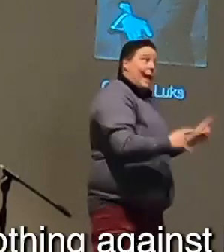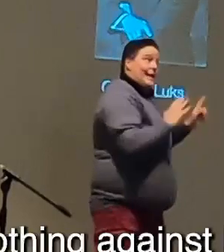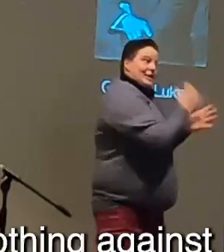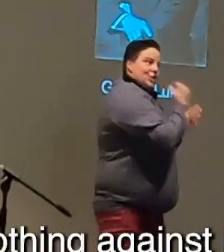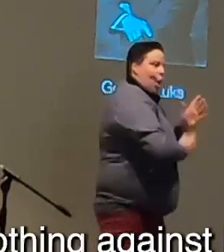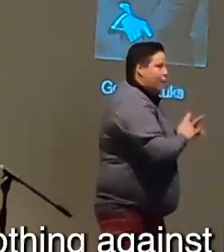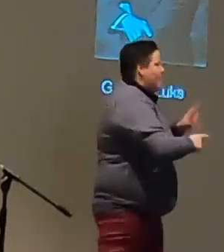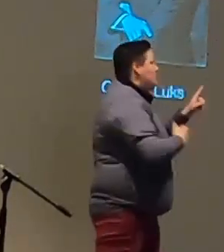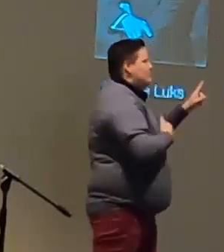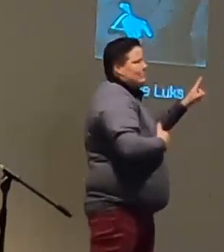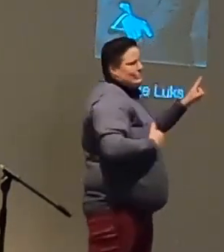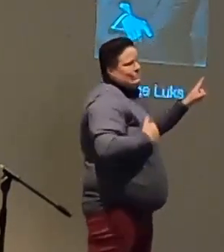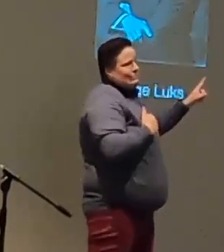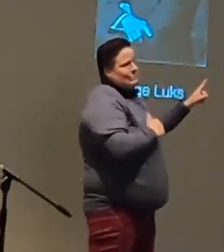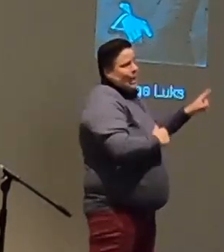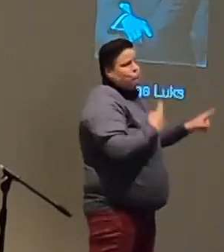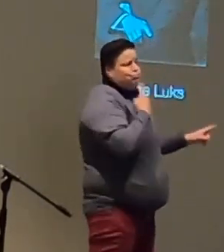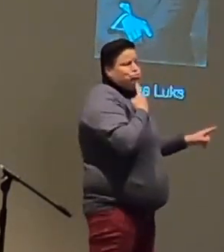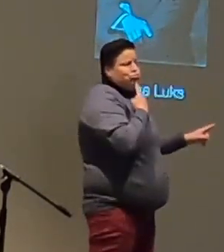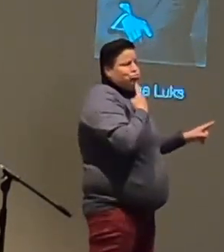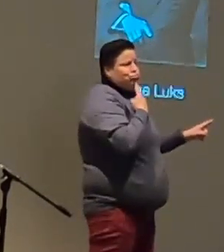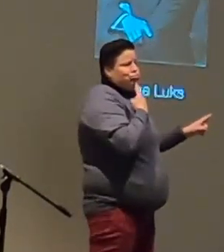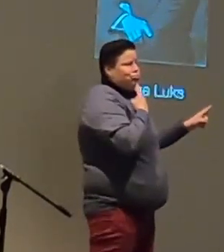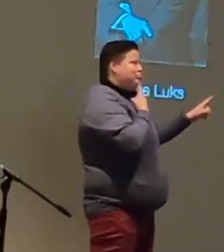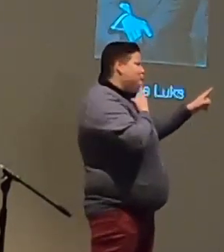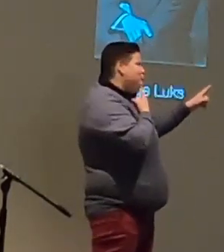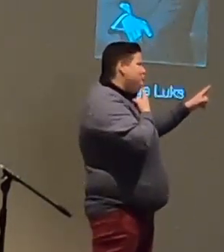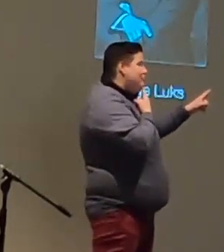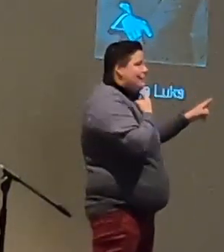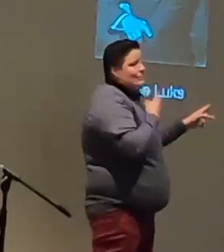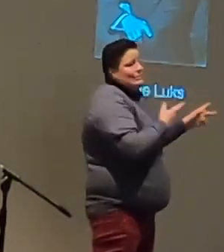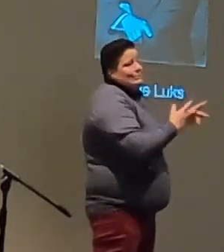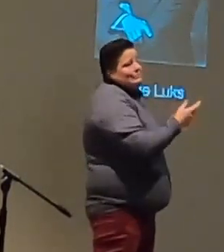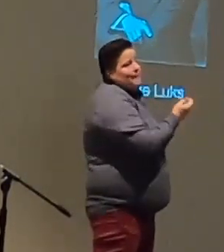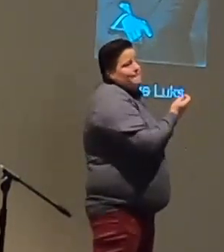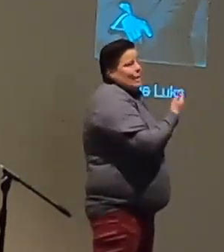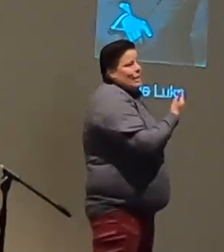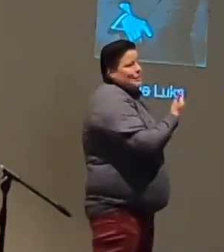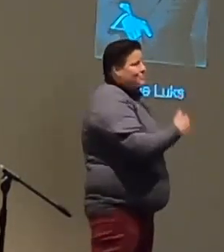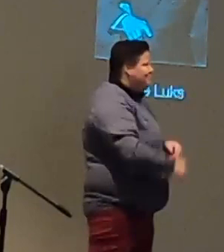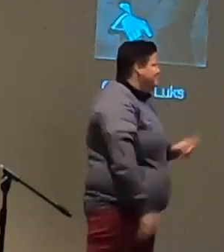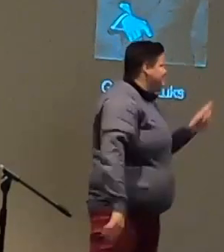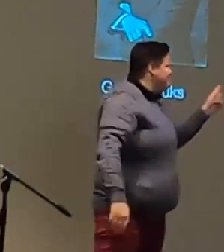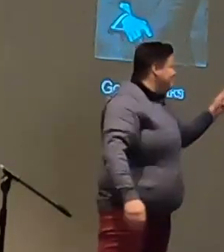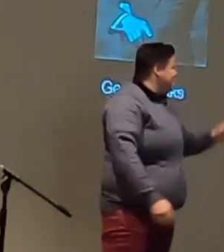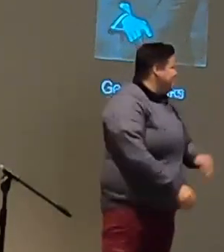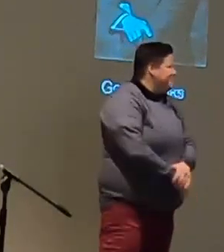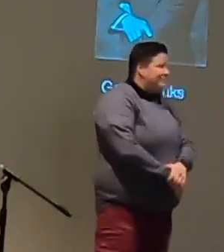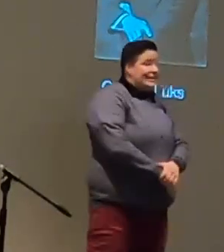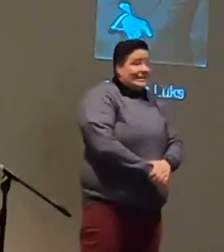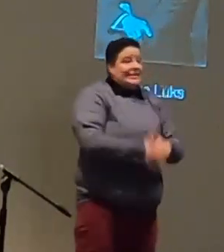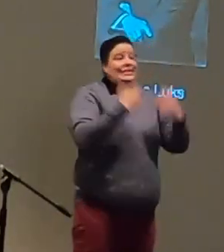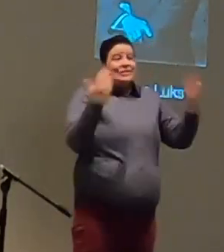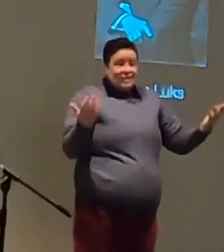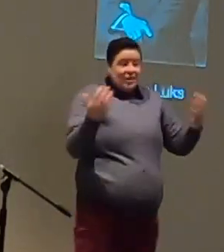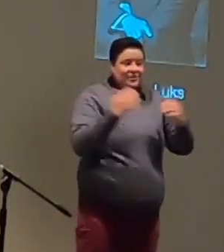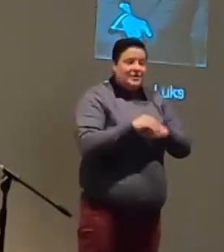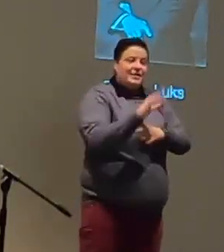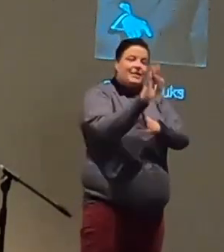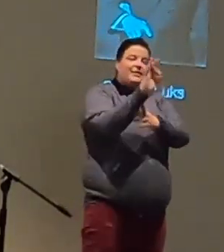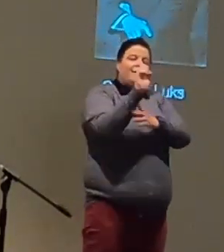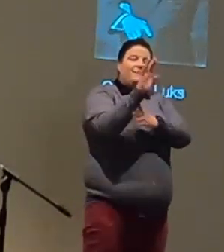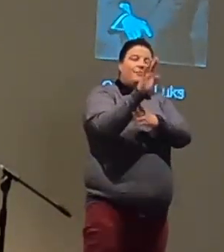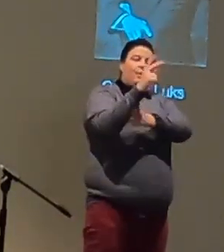artwork, actually. I'm very bummed, but he's left out. So, on